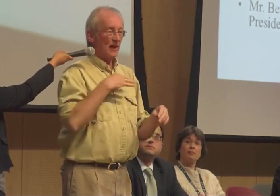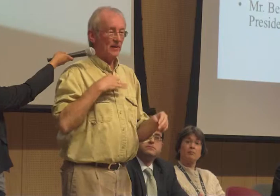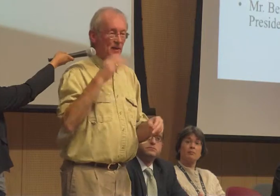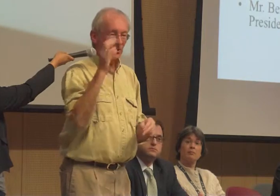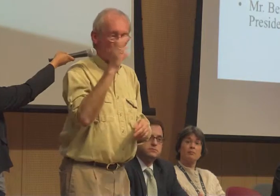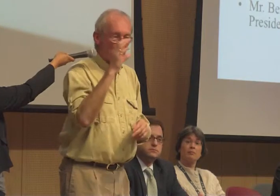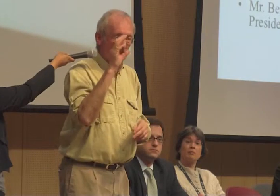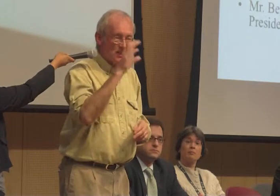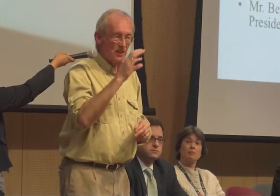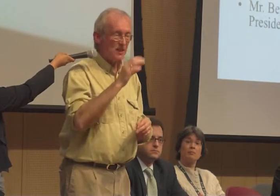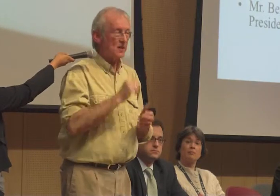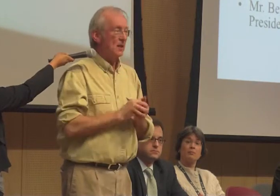faculty searches,